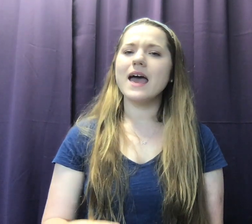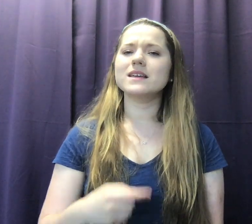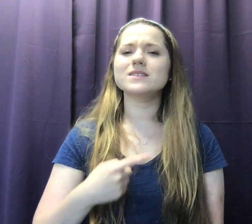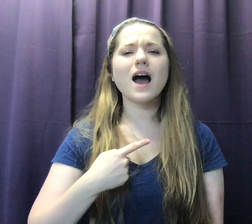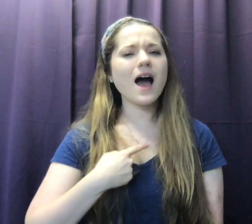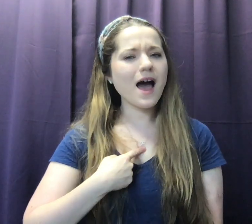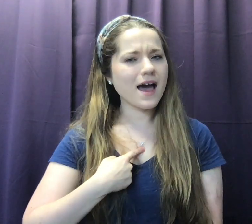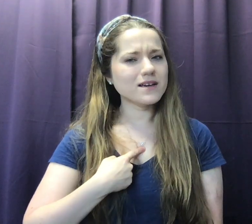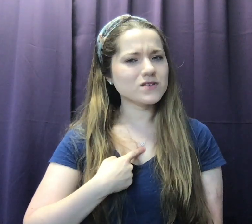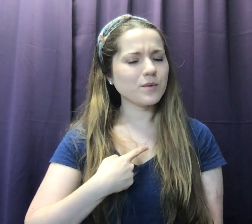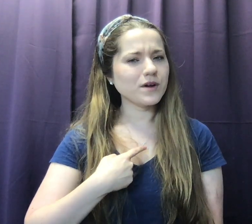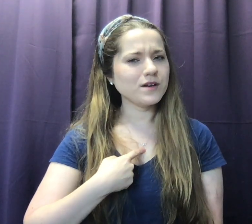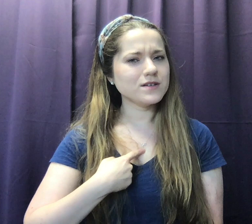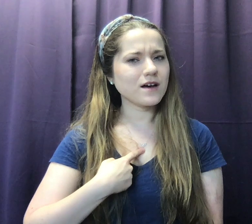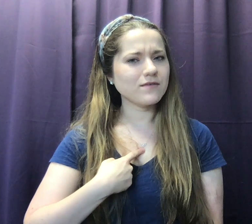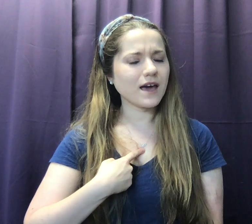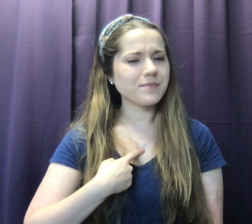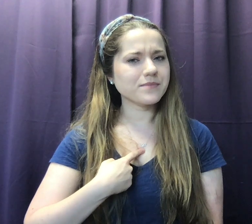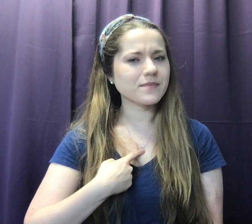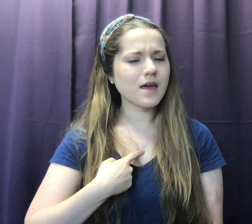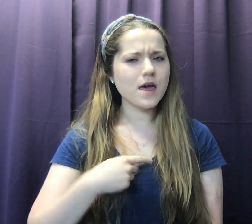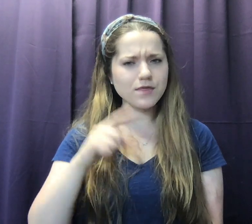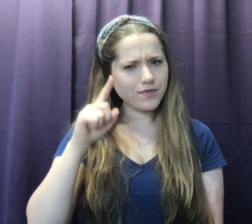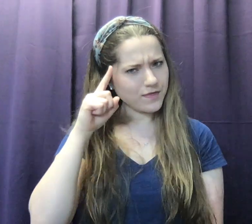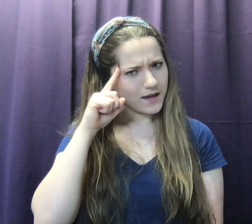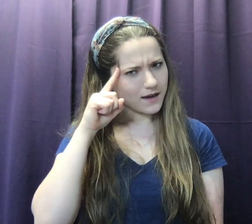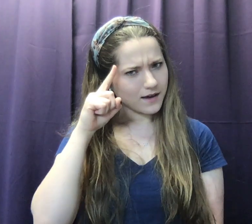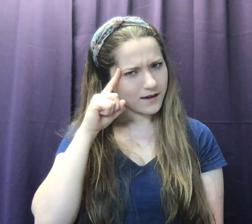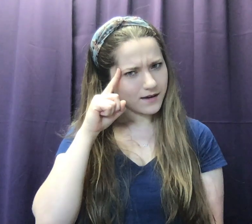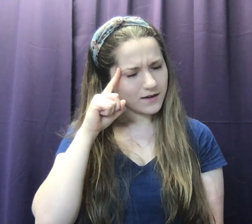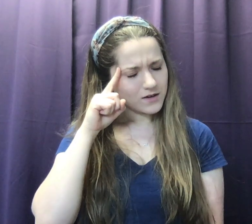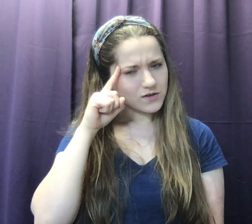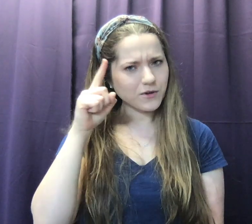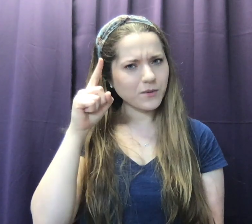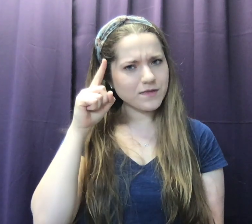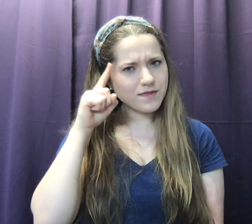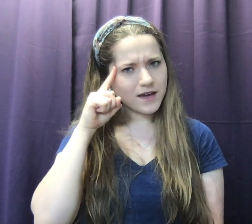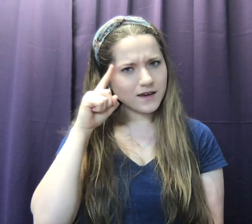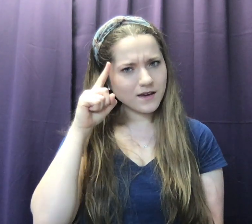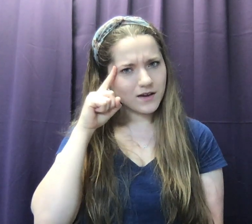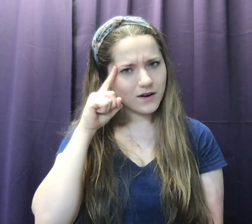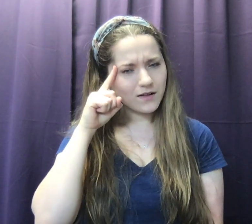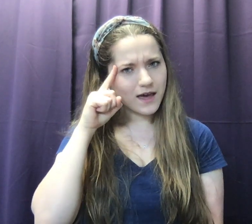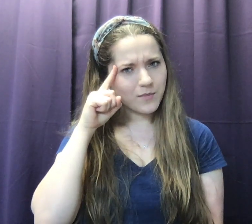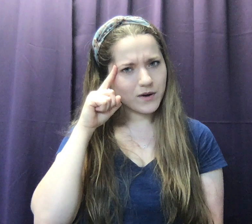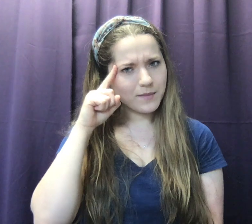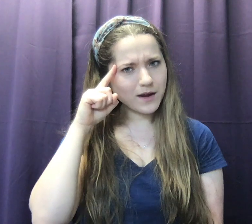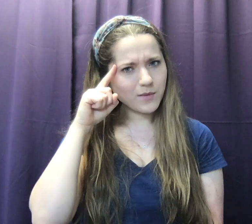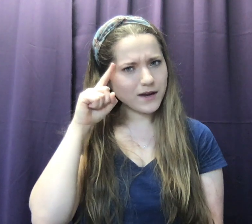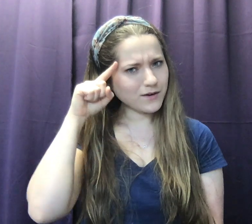And I, so you're pointing to yourself again, think. So for the word think, you're like pointing by your brain or by